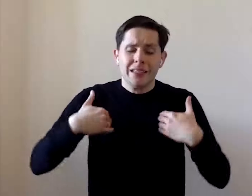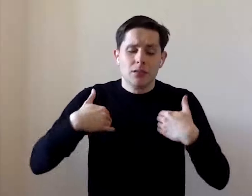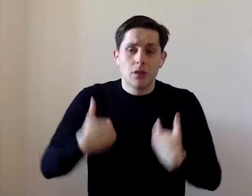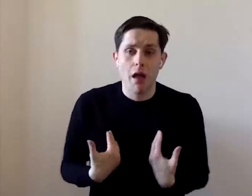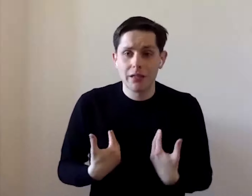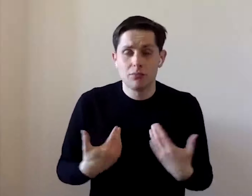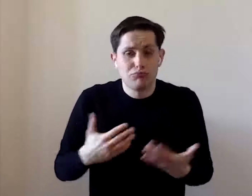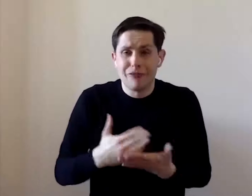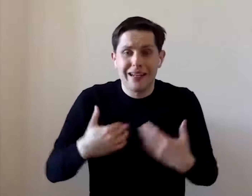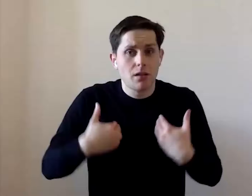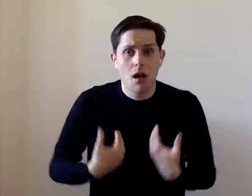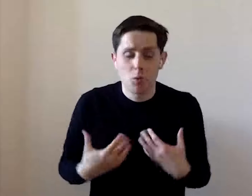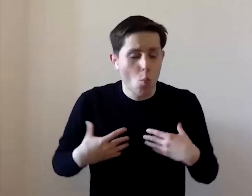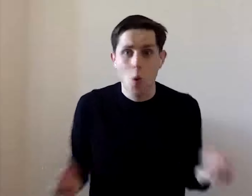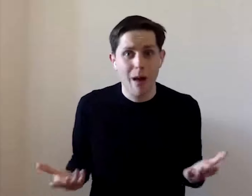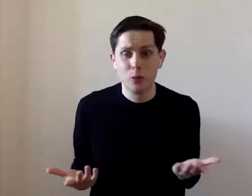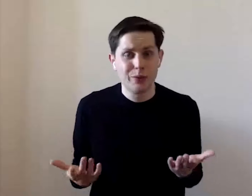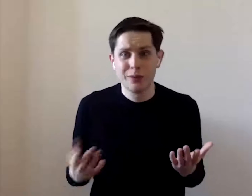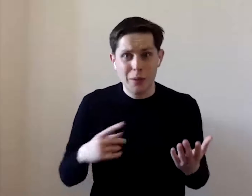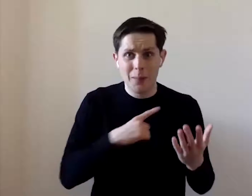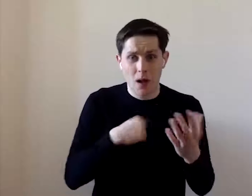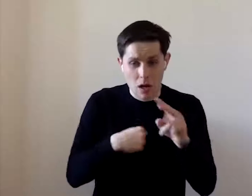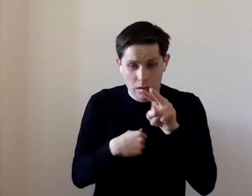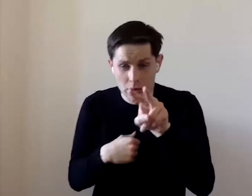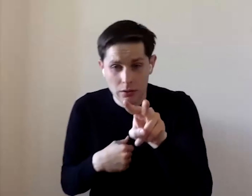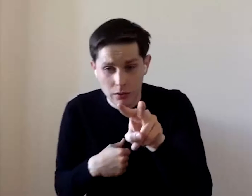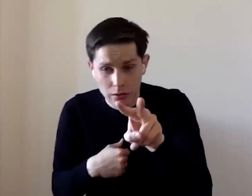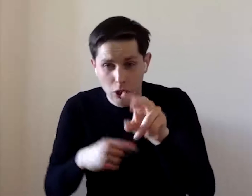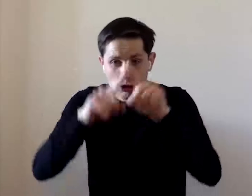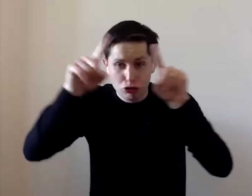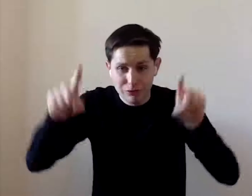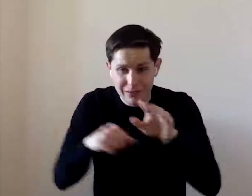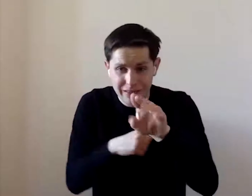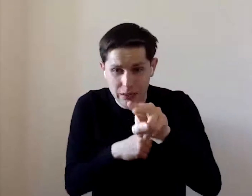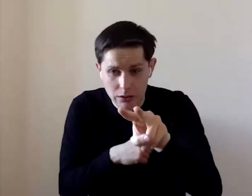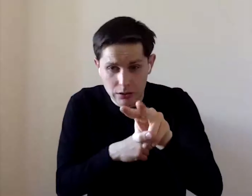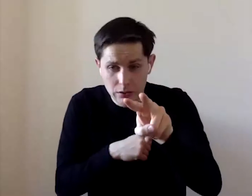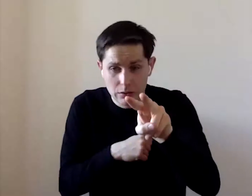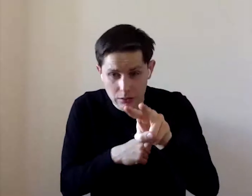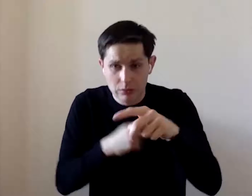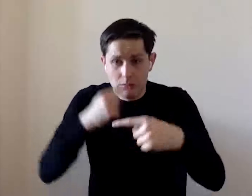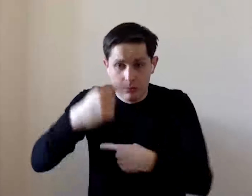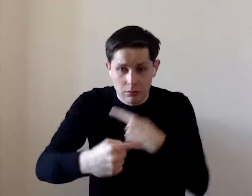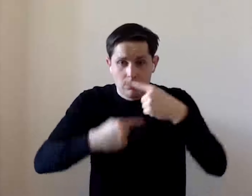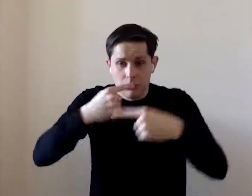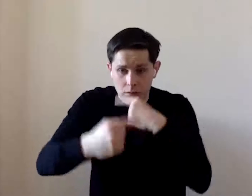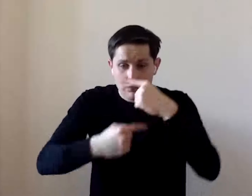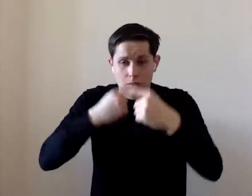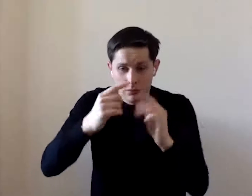because if you think about energy levels and being exhausted, I'm constantly watching the screen. And so I'm